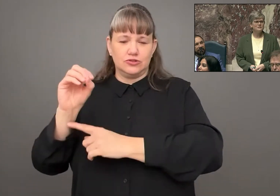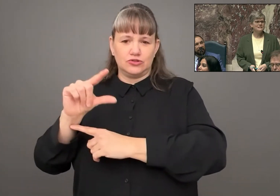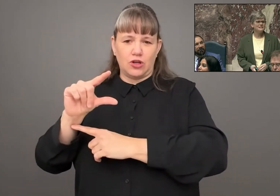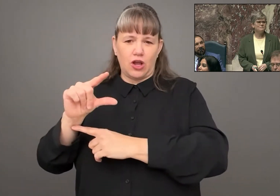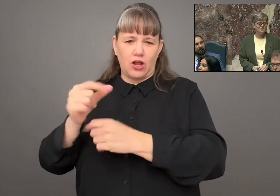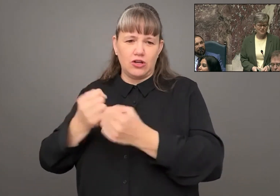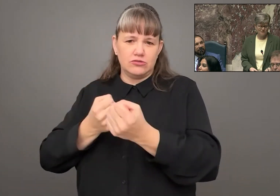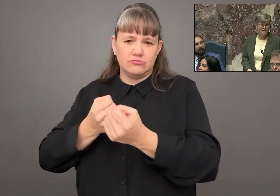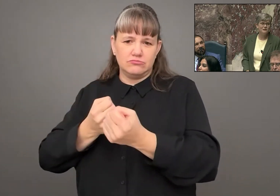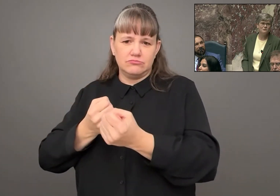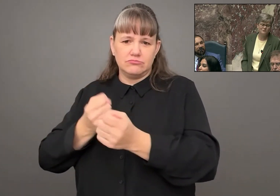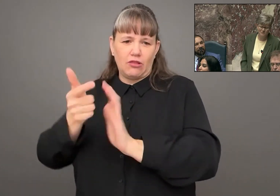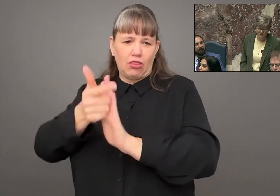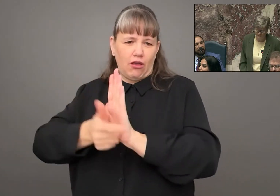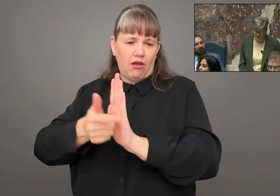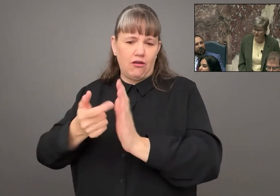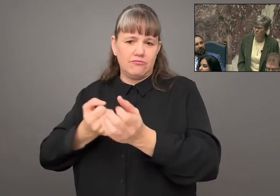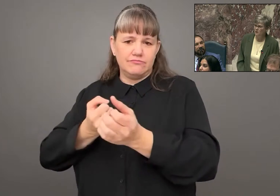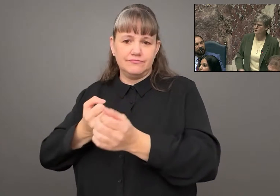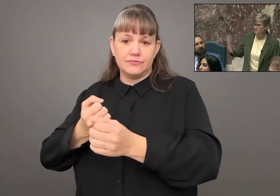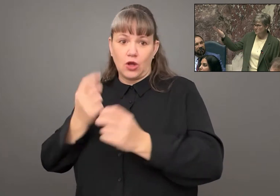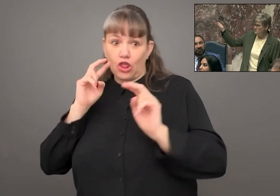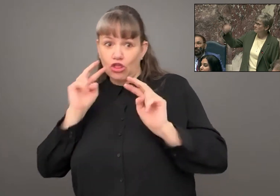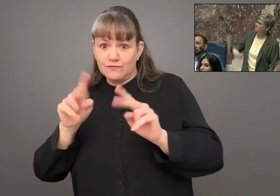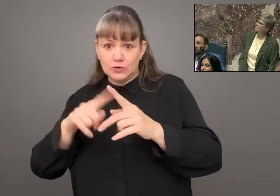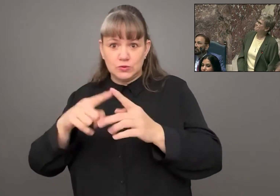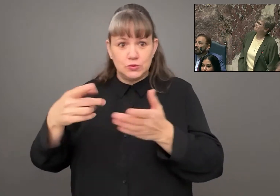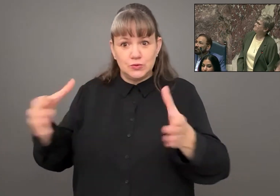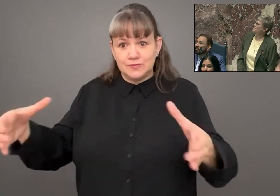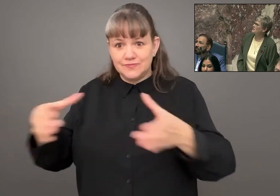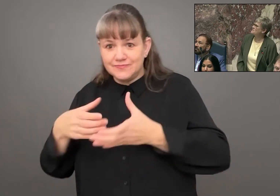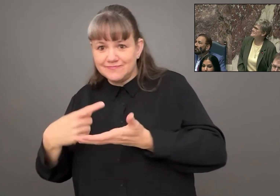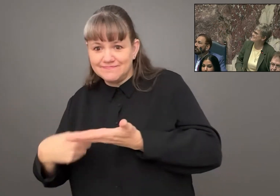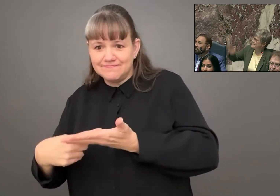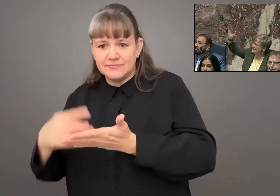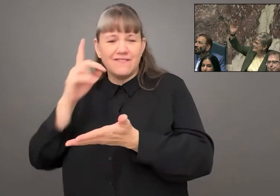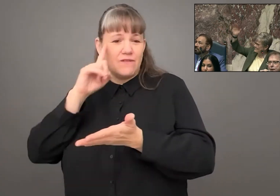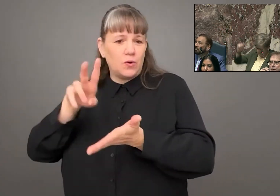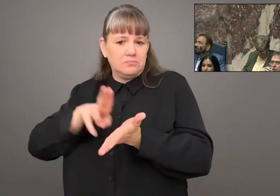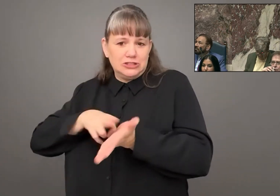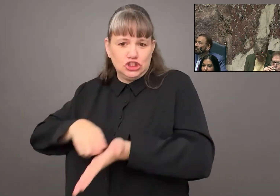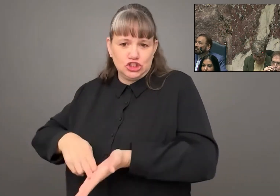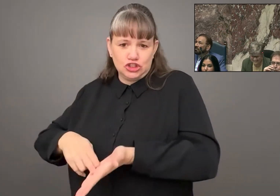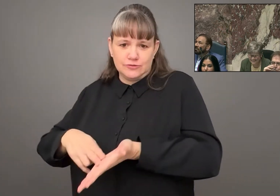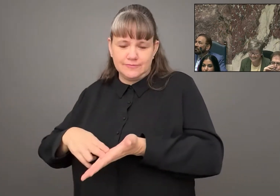forward to presenting the petition. Thank you, Honourable Speaker. Welcome to the Gibson.